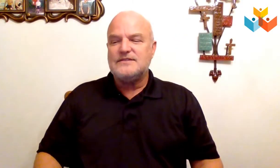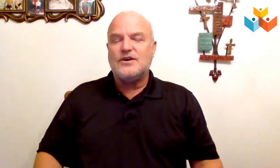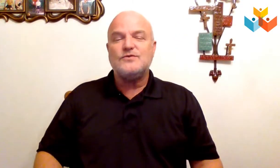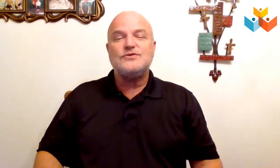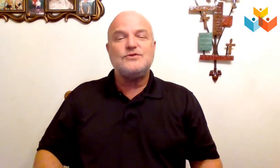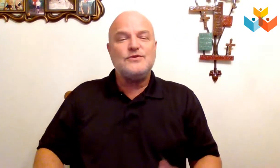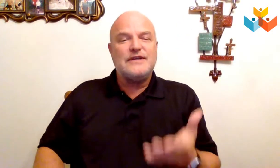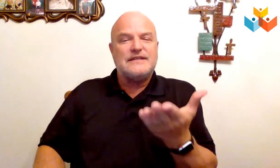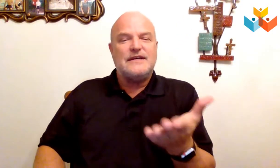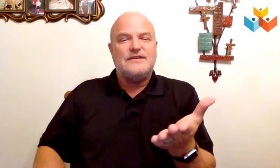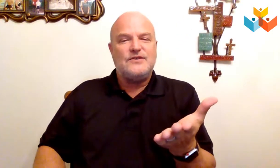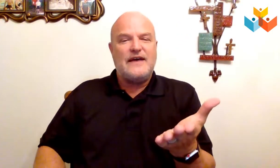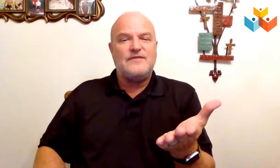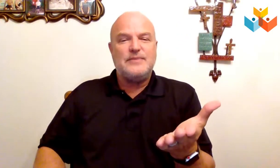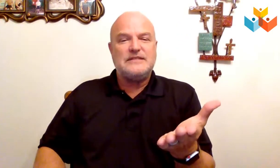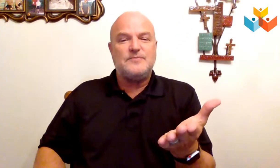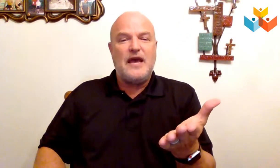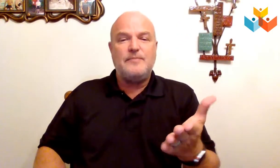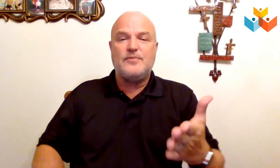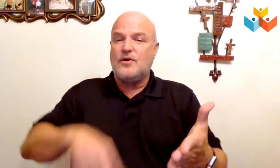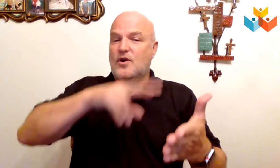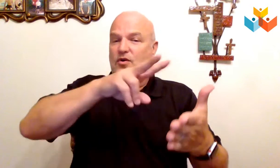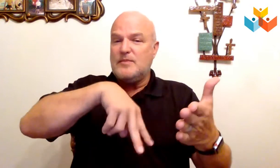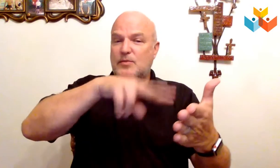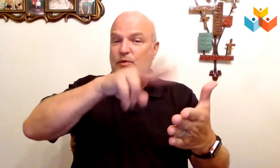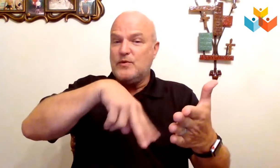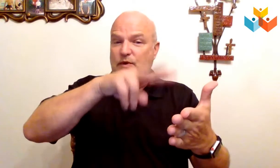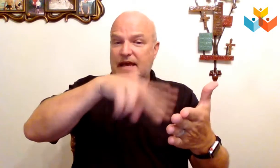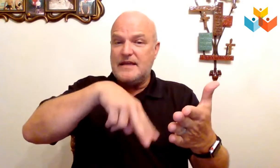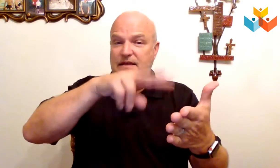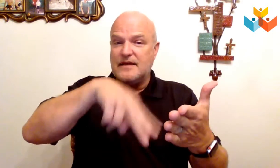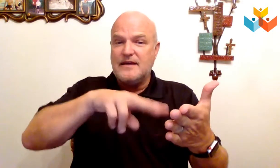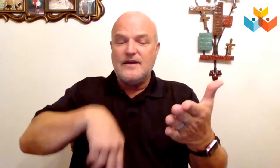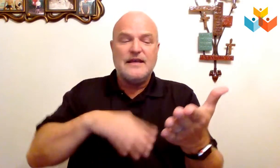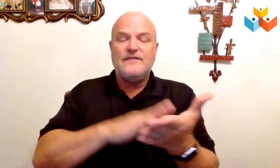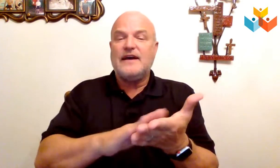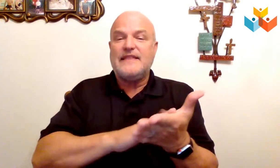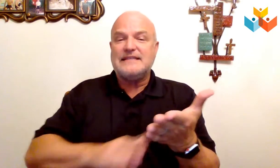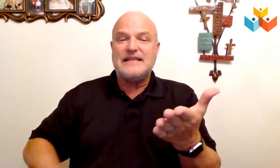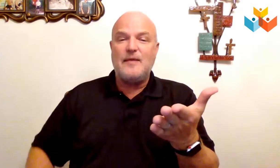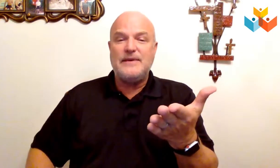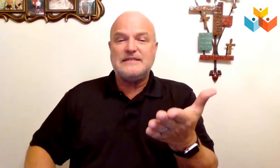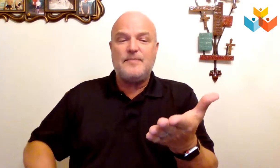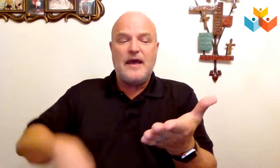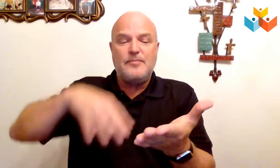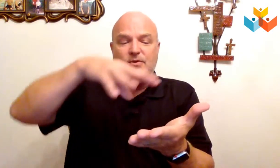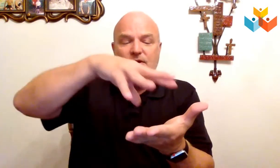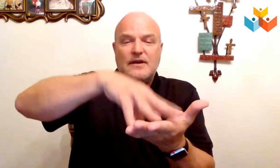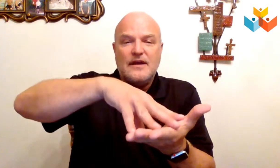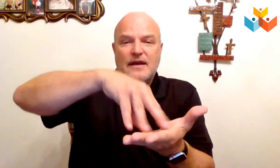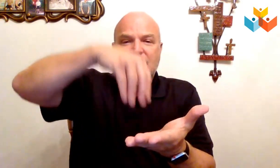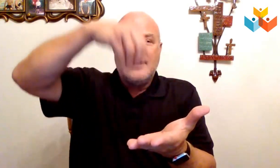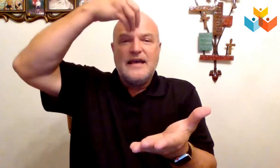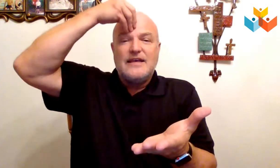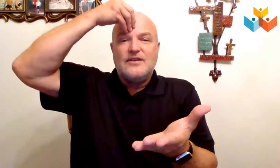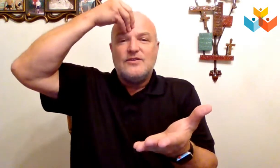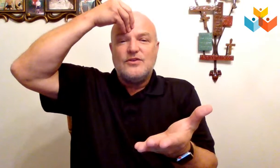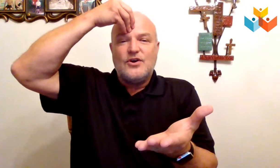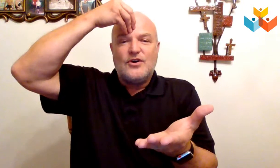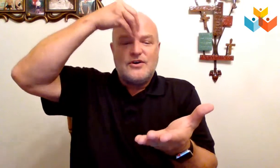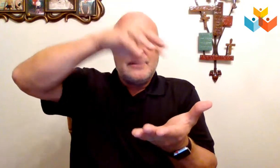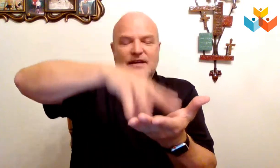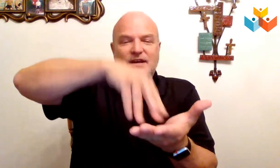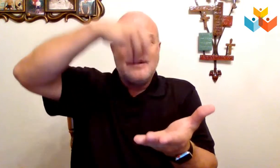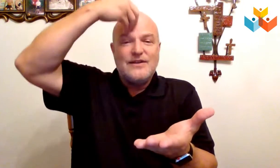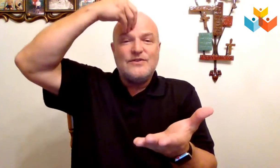Teacher. So student, you have the piece of paper. Remember we read? Okay, you've got that same piece of